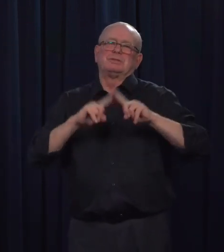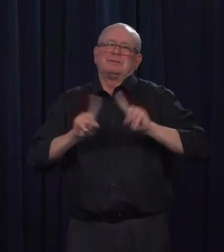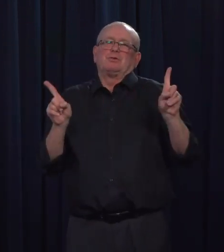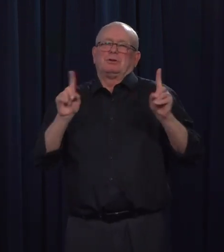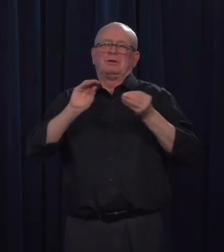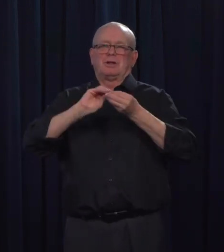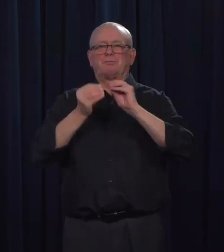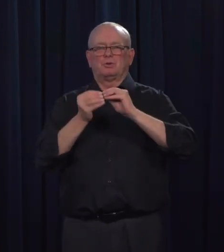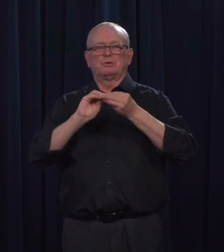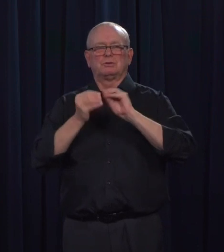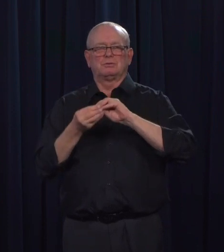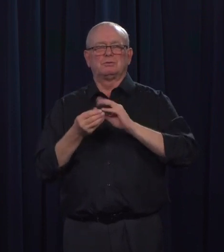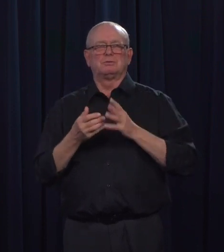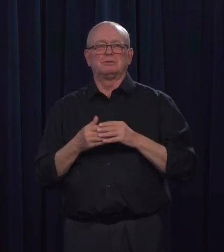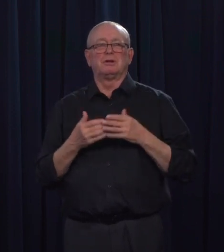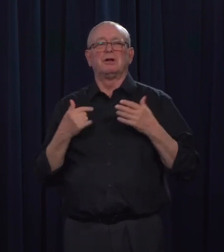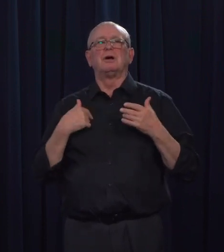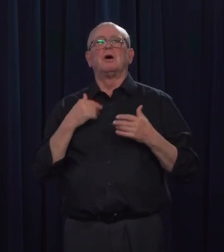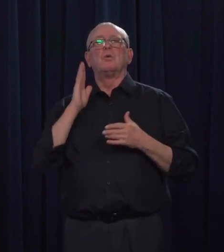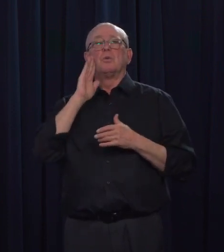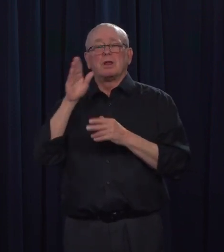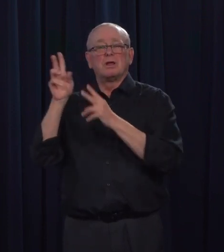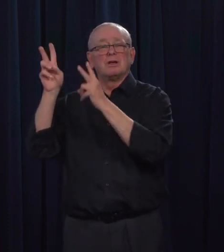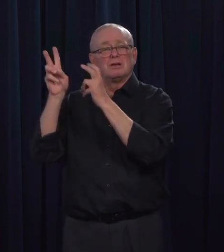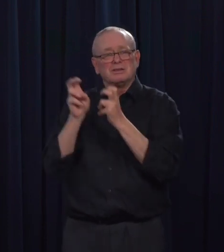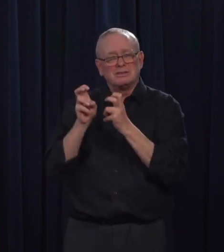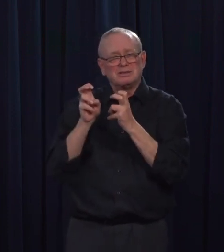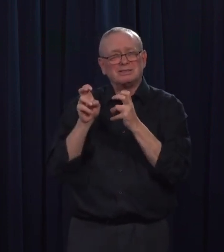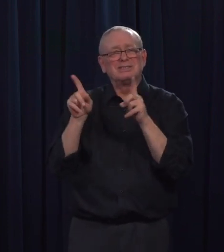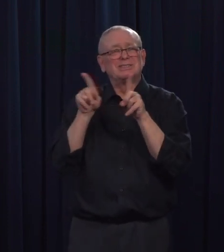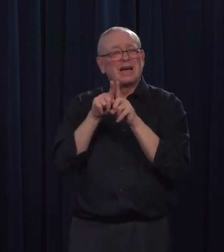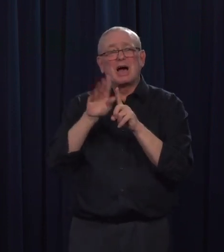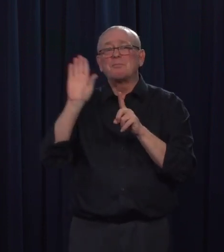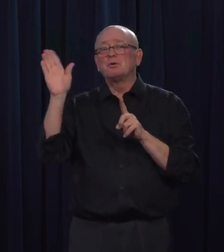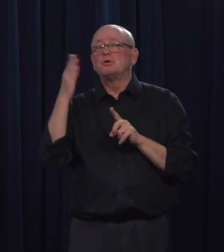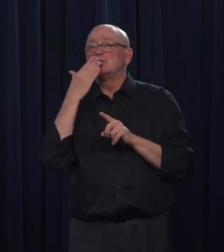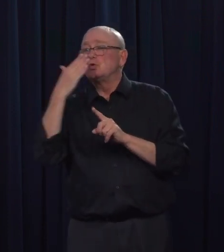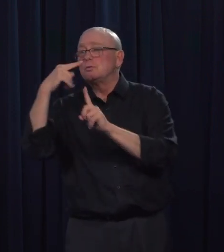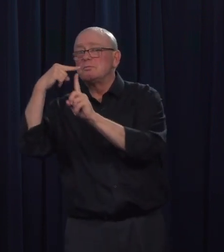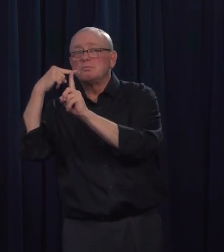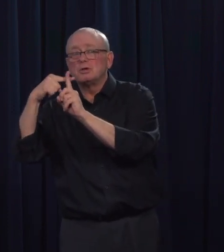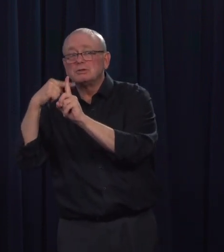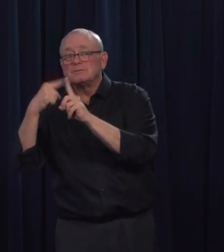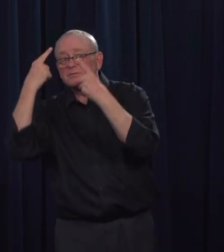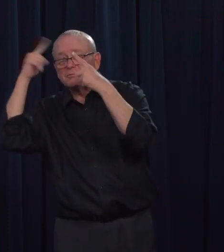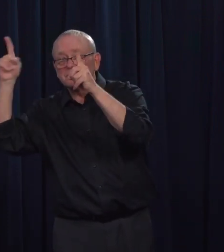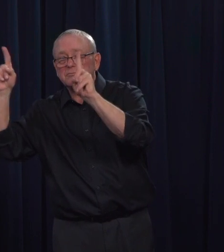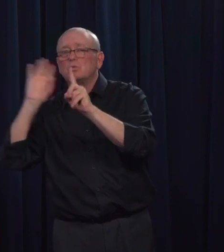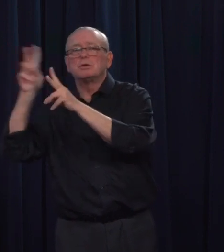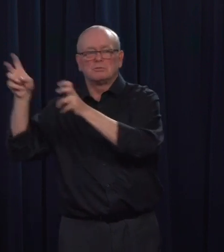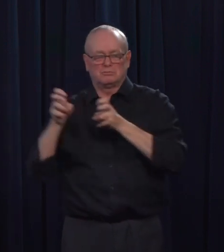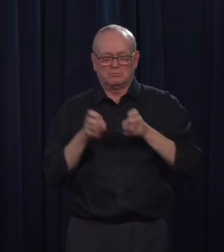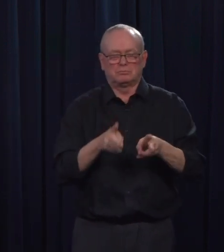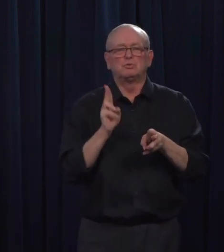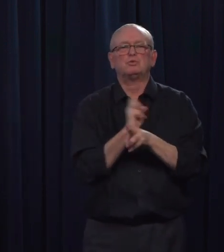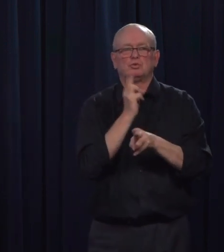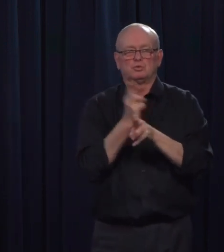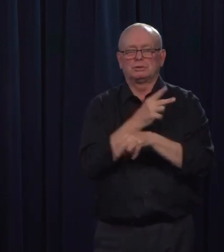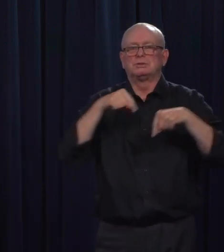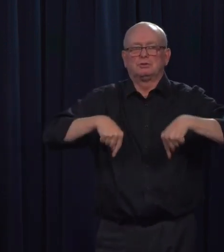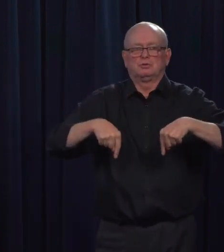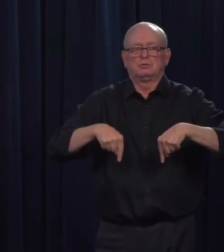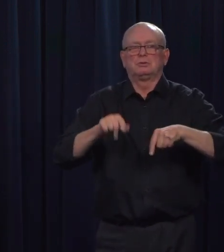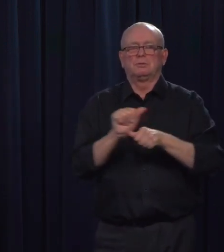own situation and process. So I think it's a bit early to say who we are tracking alongside, but just to say